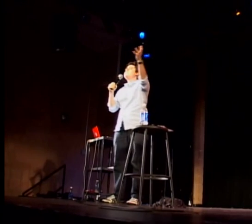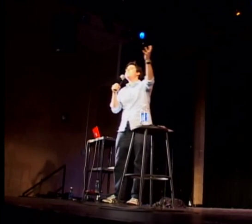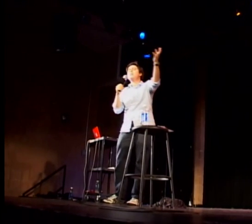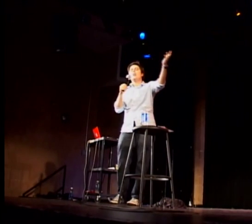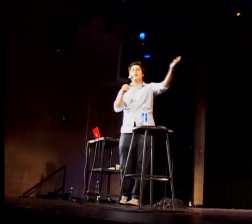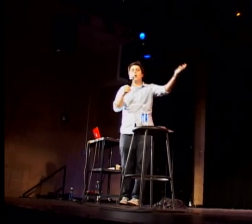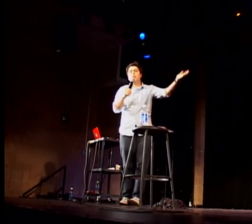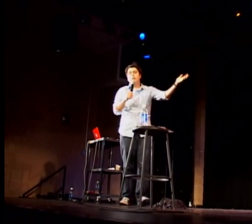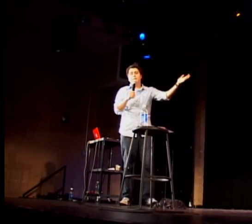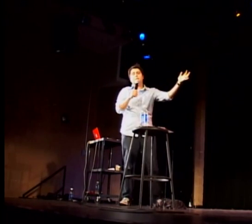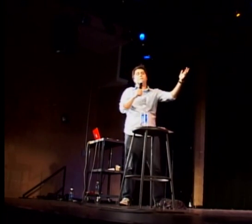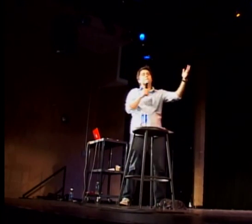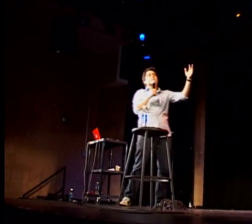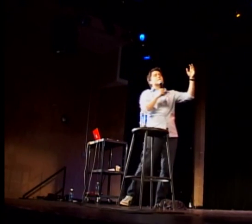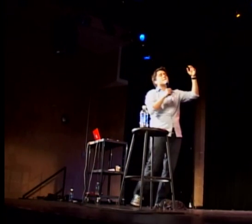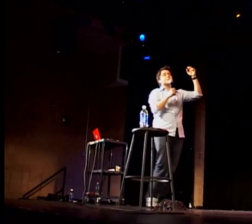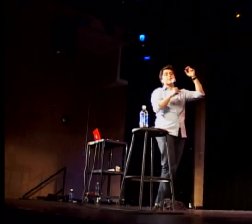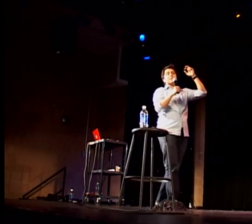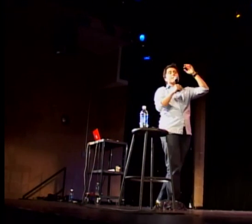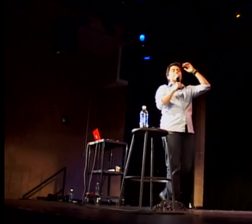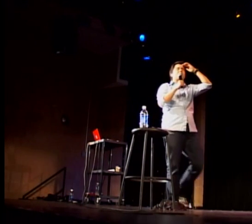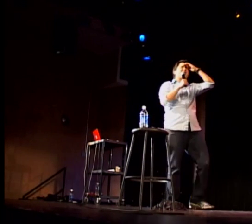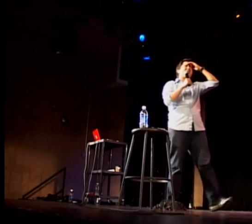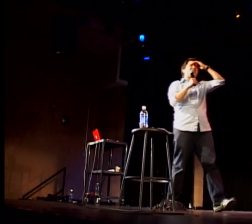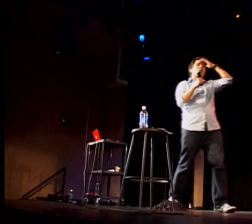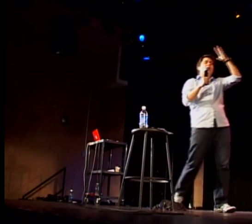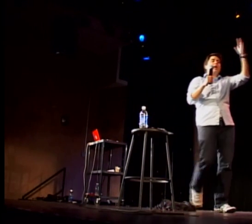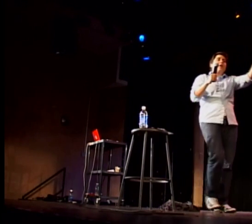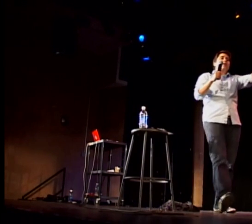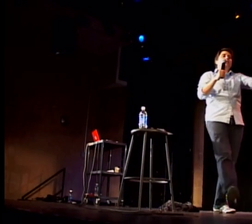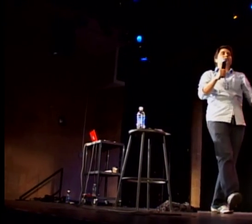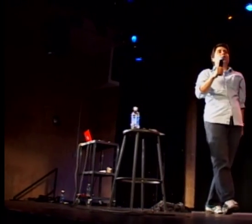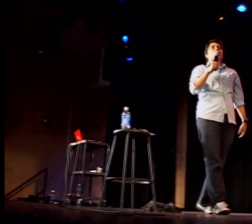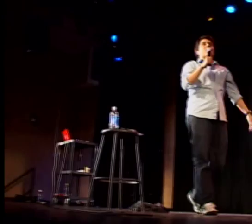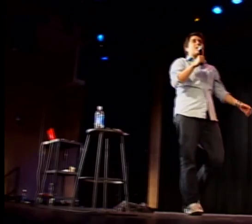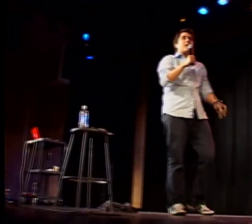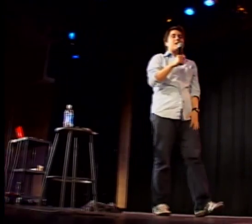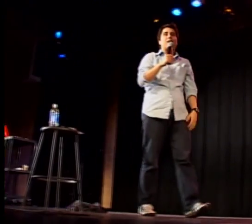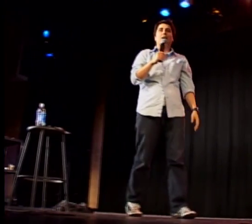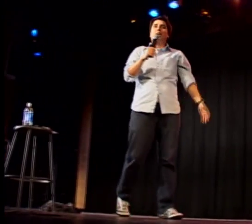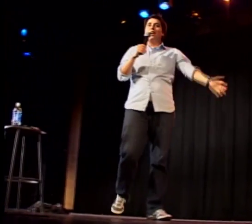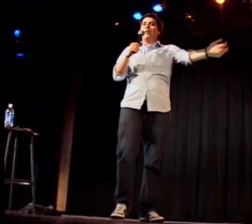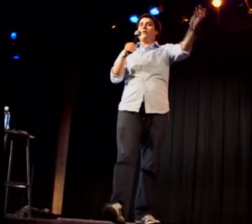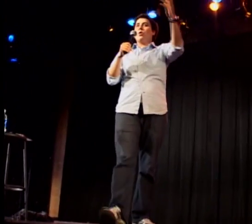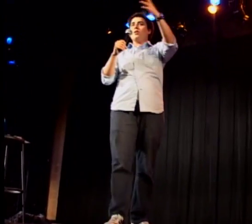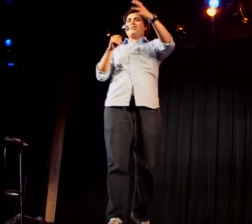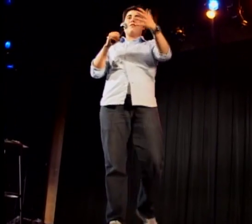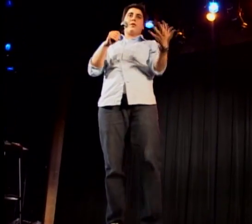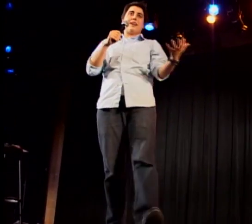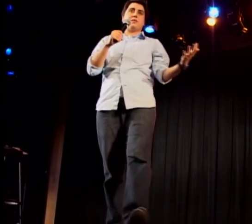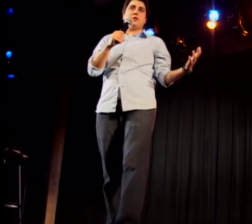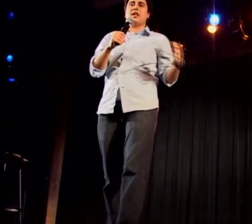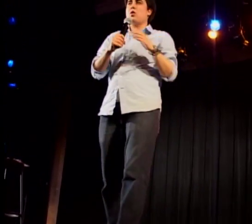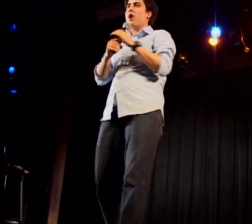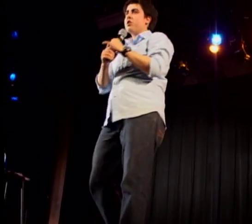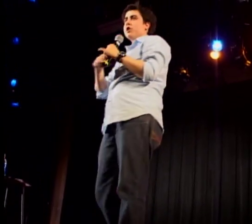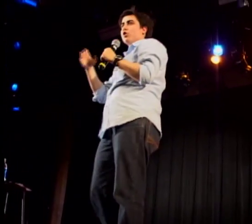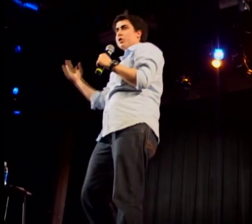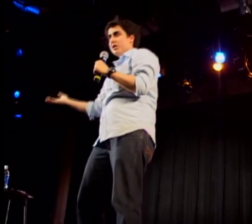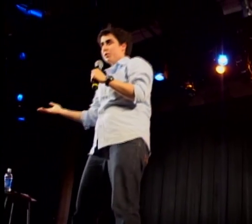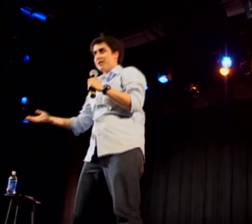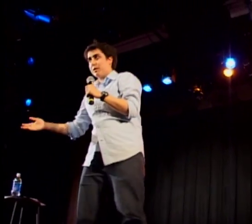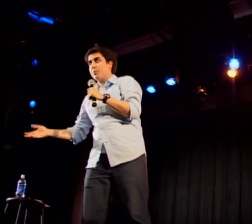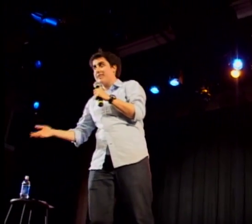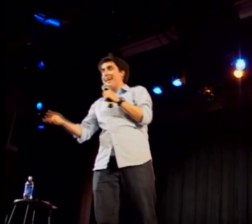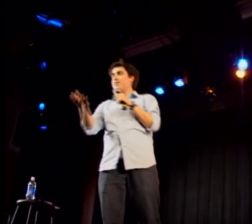me. A little off tune, but it works. I was in kindergarten. So, of course, everyone asked me, Lianna, why